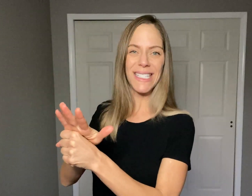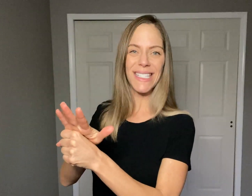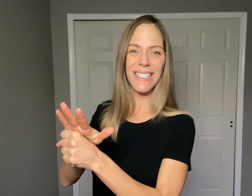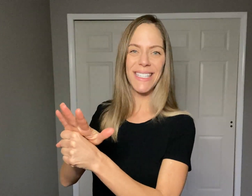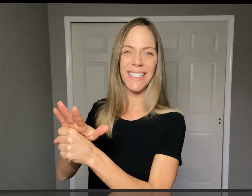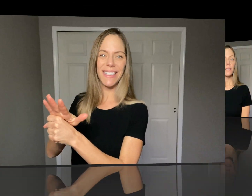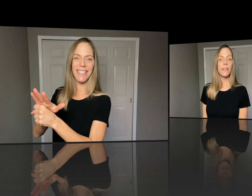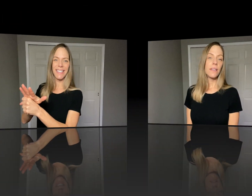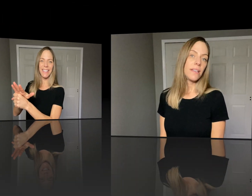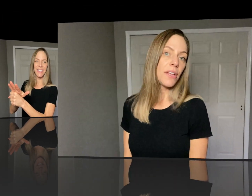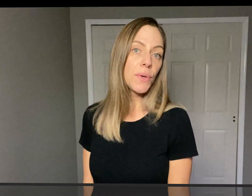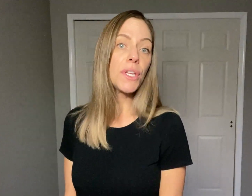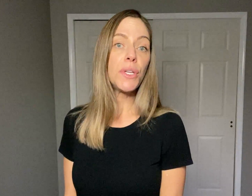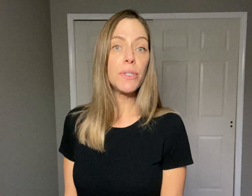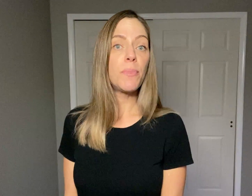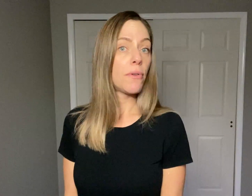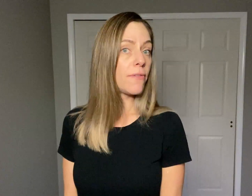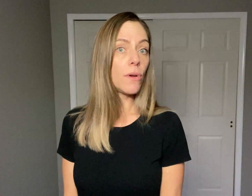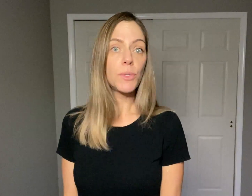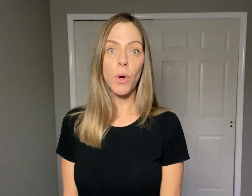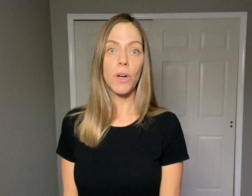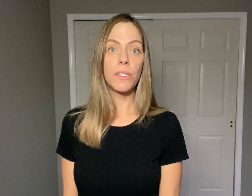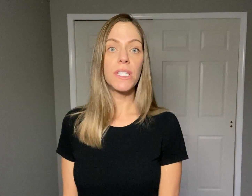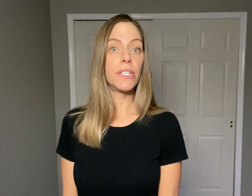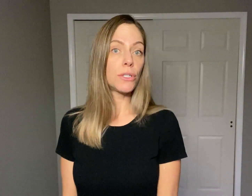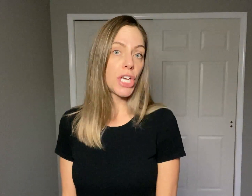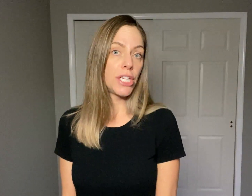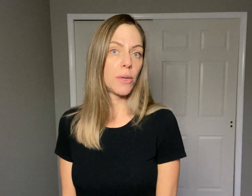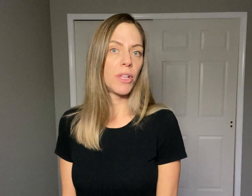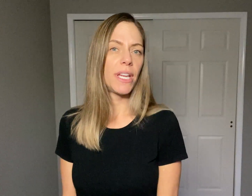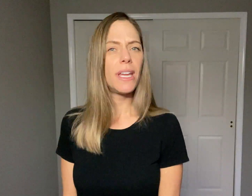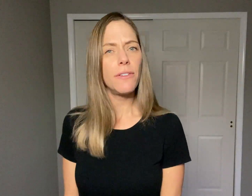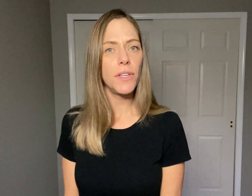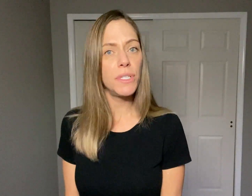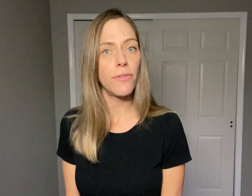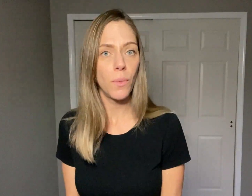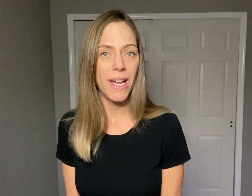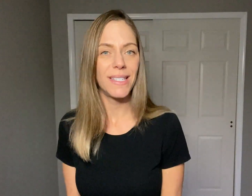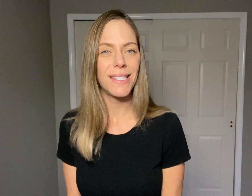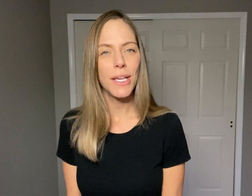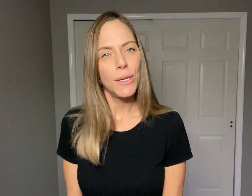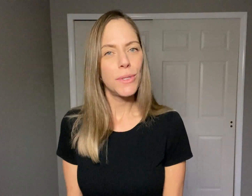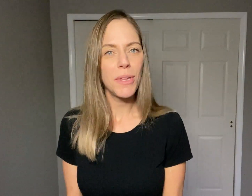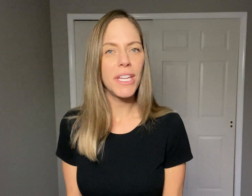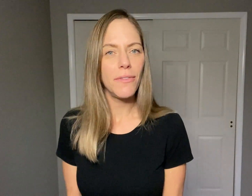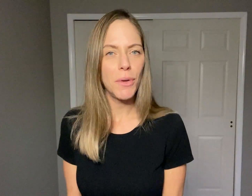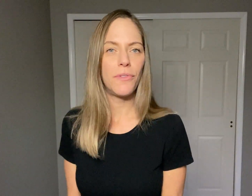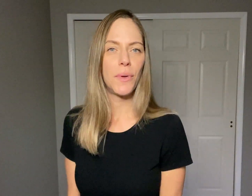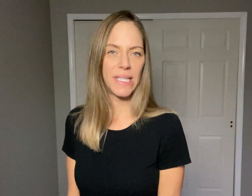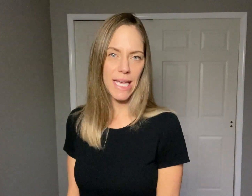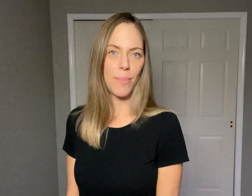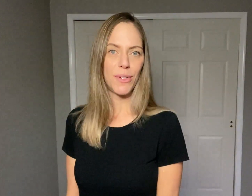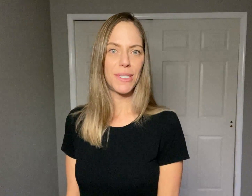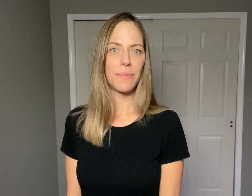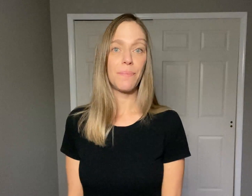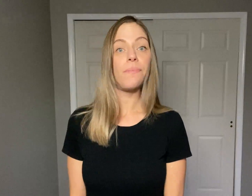Promise. Now you can use both of those words interchangeably in a few different ways. So I'm going to give you a few examples.